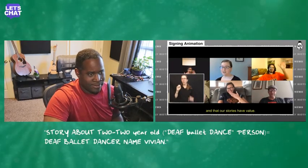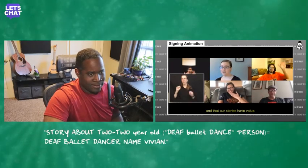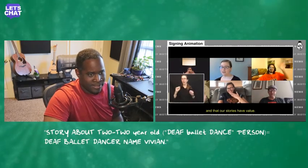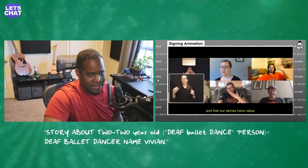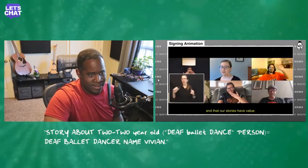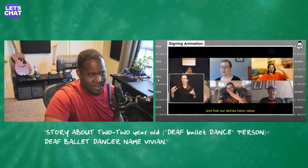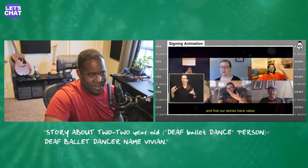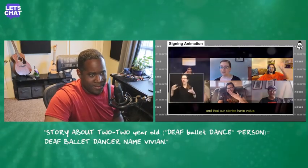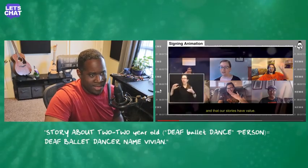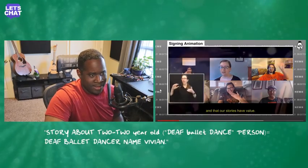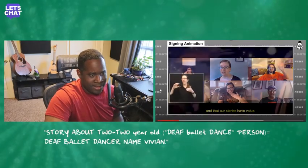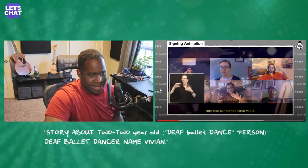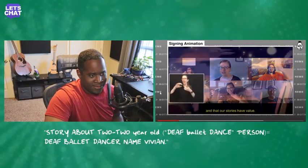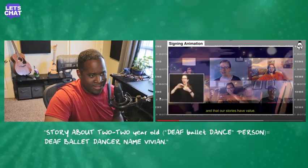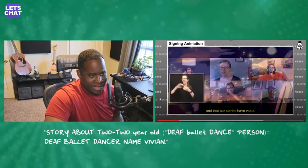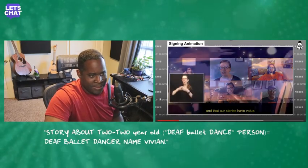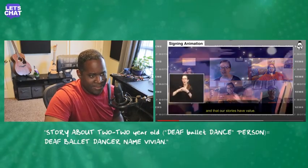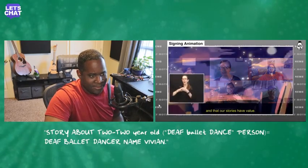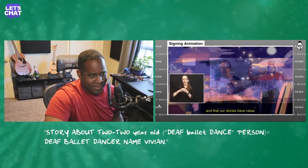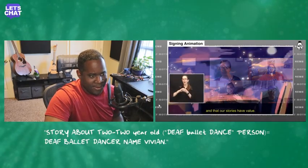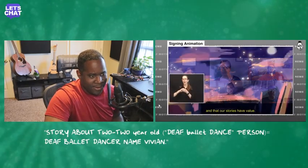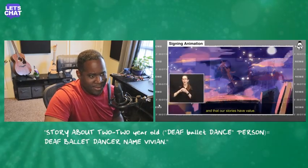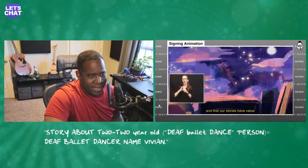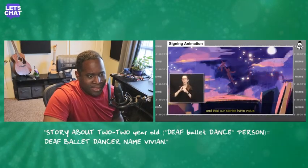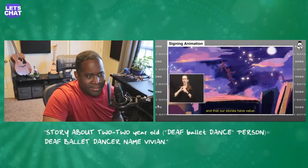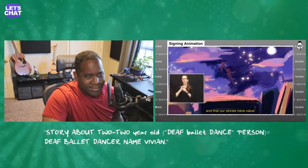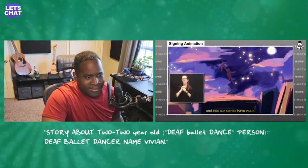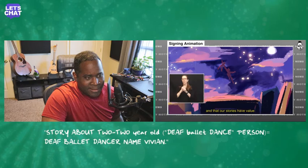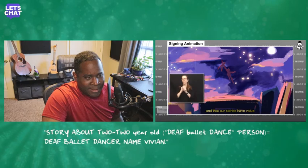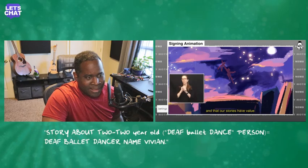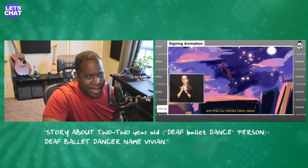Studio. Okay, and there's a lot of people on the Zoom call.